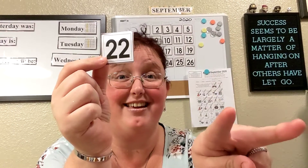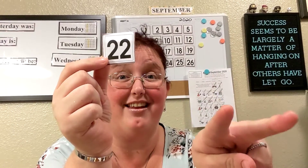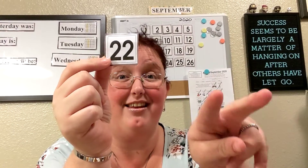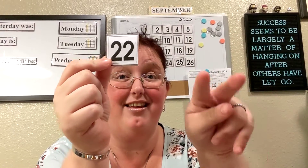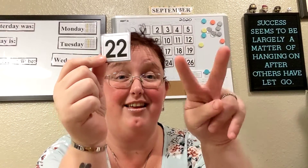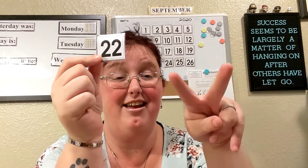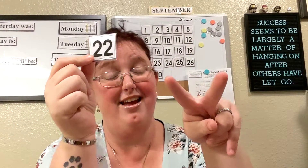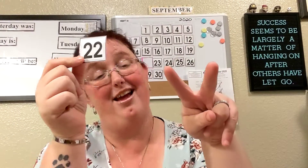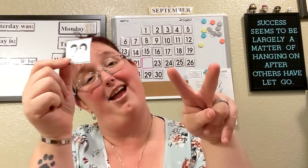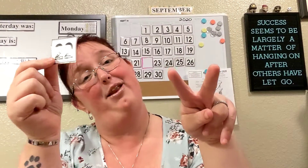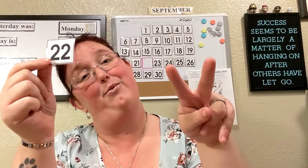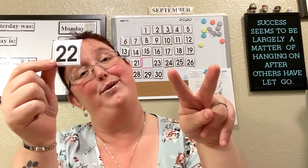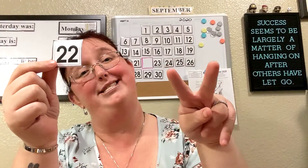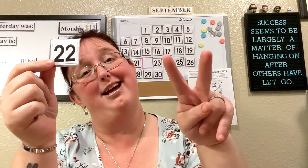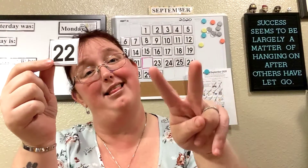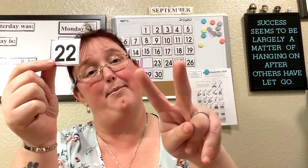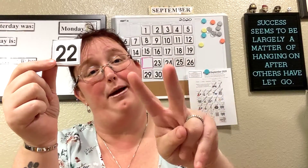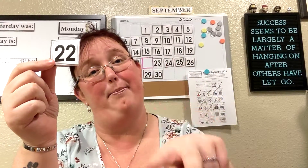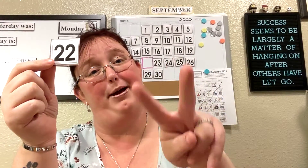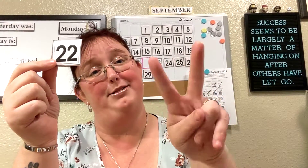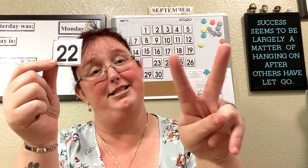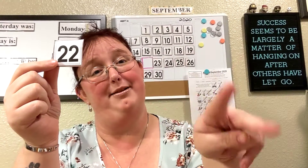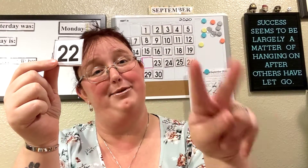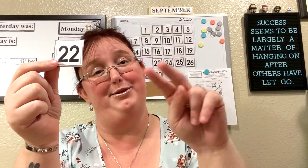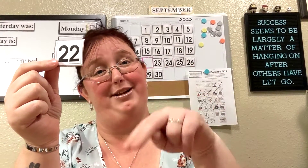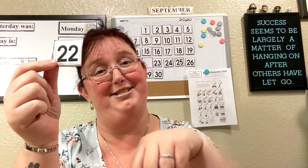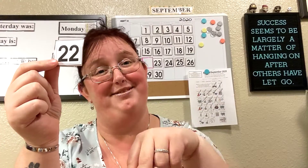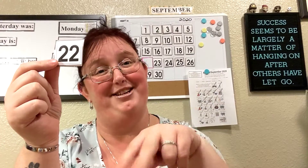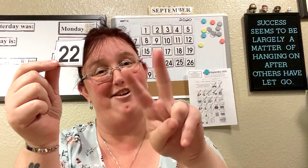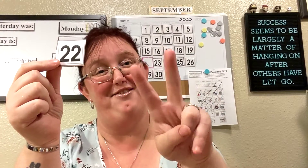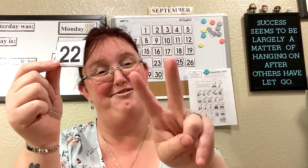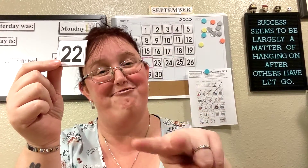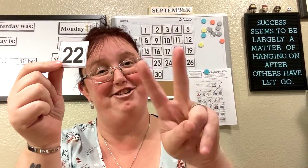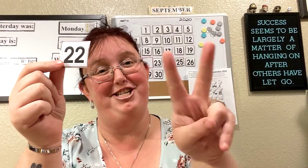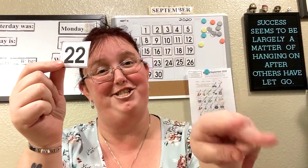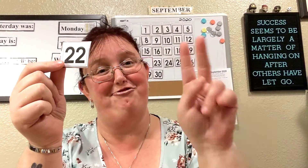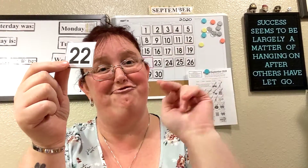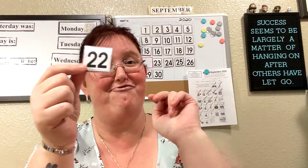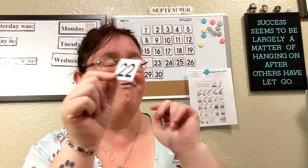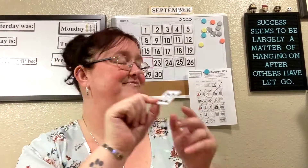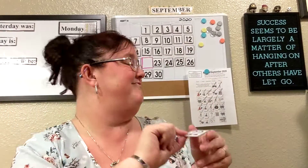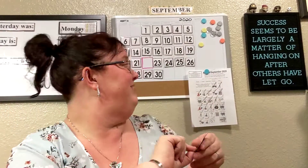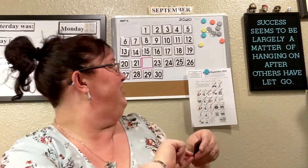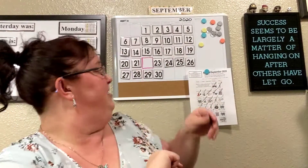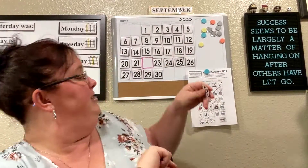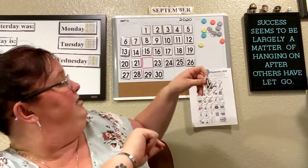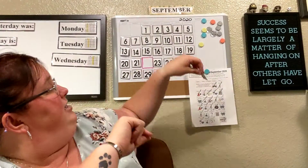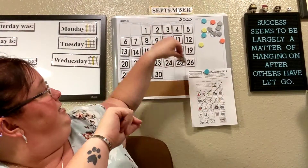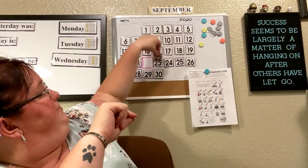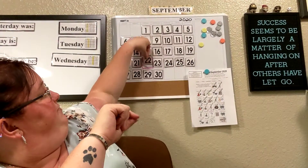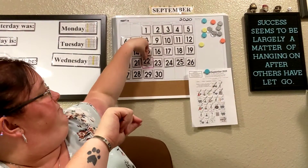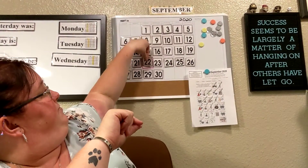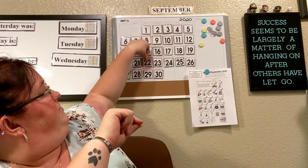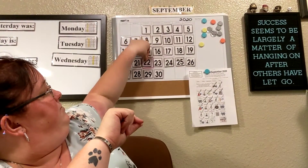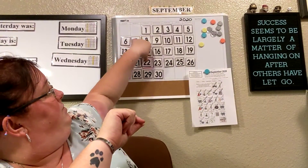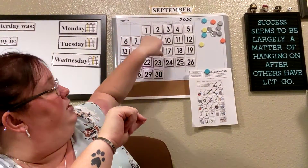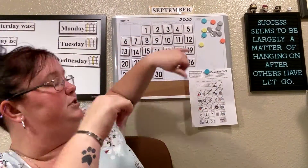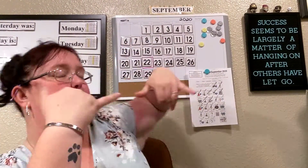22nd. And we sign that by bouncing the number two next to each other. 22. Yep. So